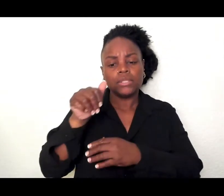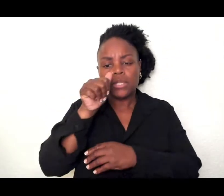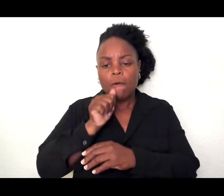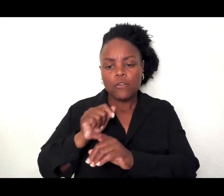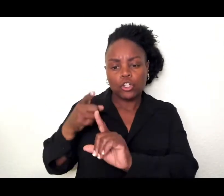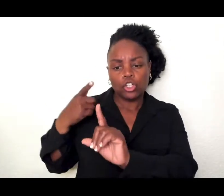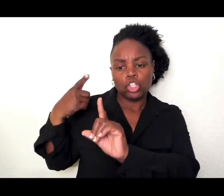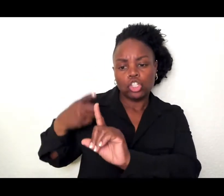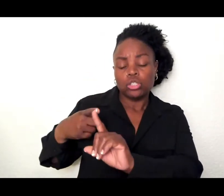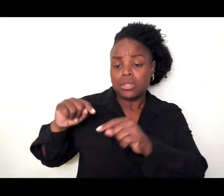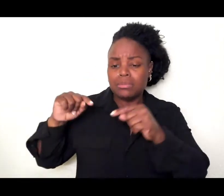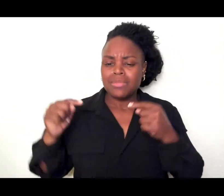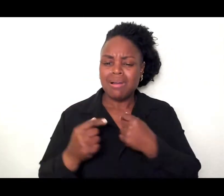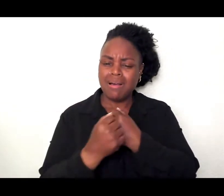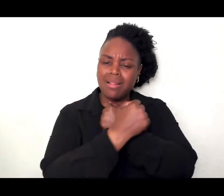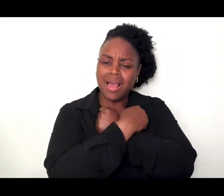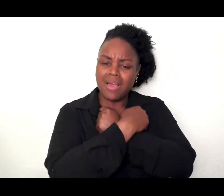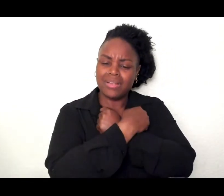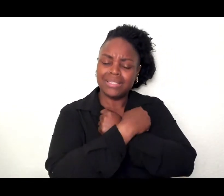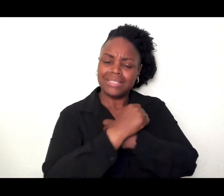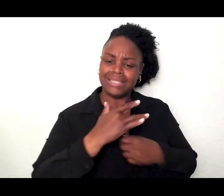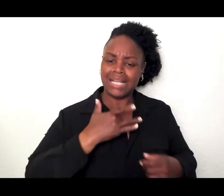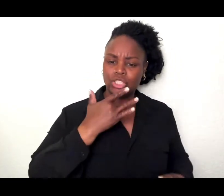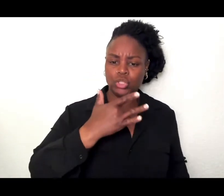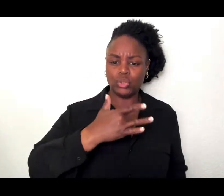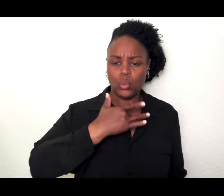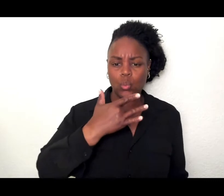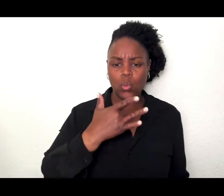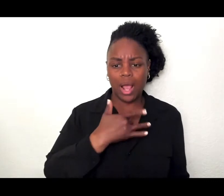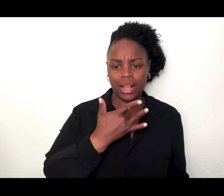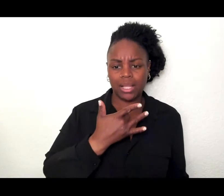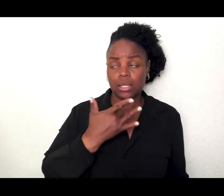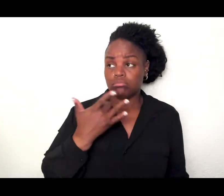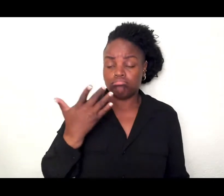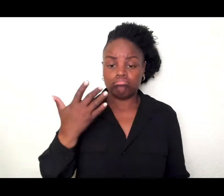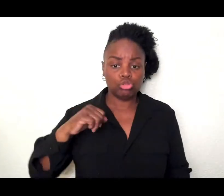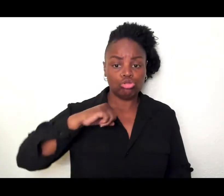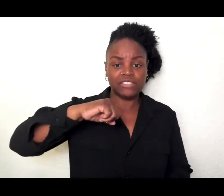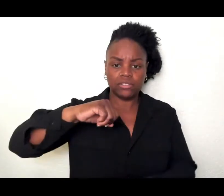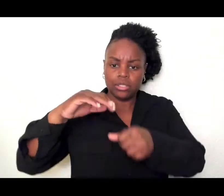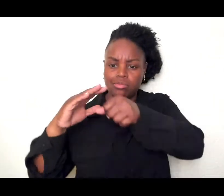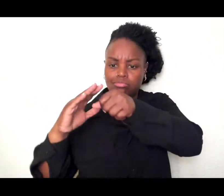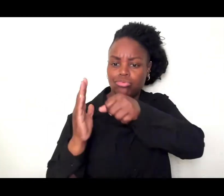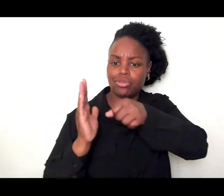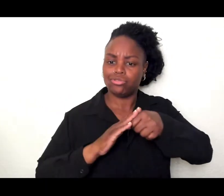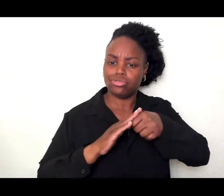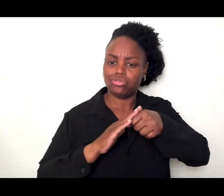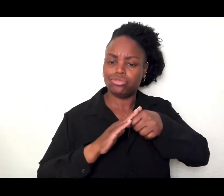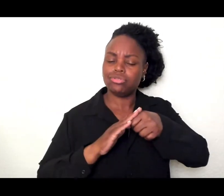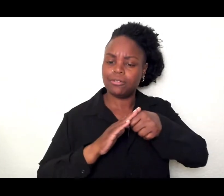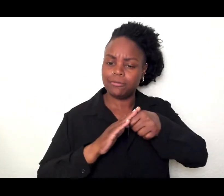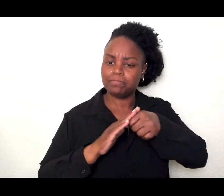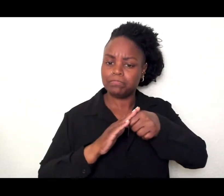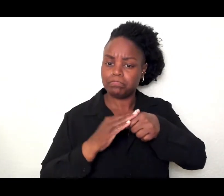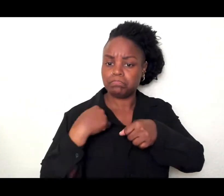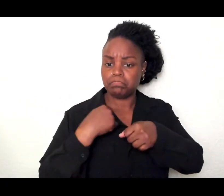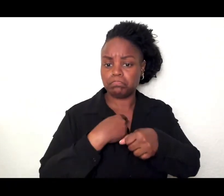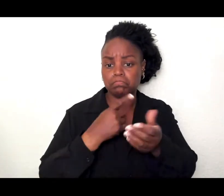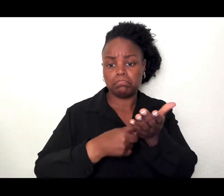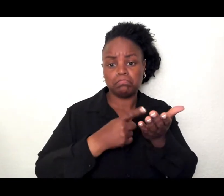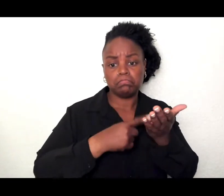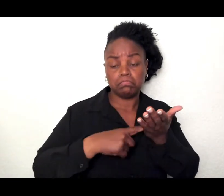of suffering, of pain, of love, of sensuality, and of resistance to oppression. We were talking